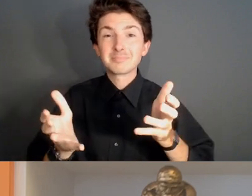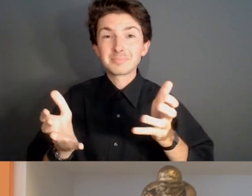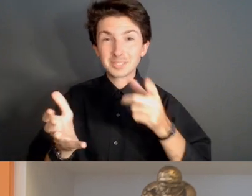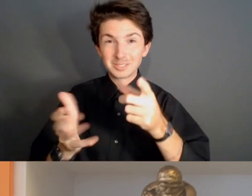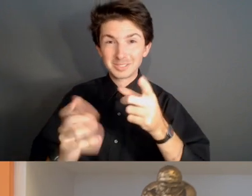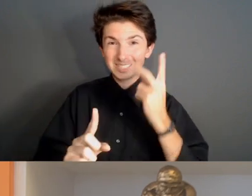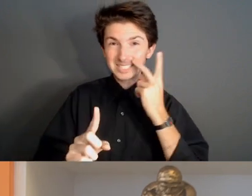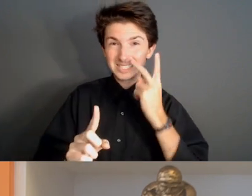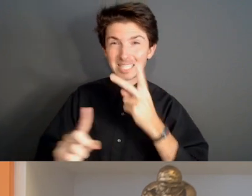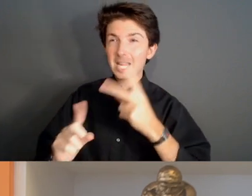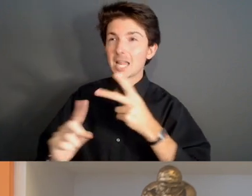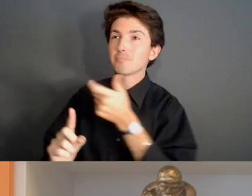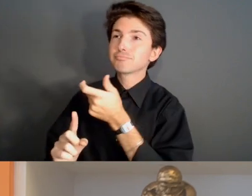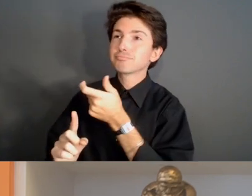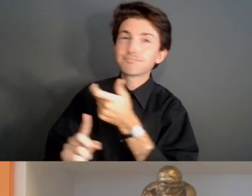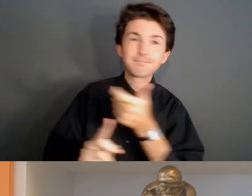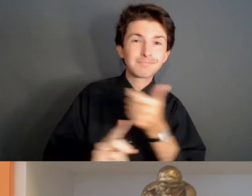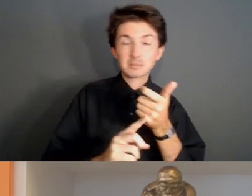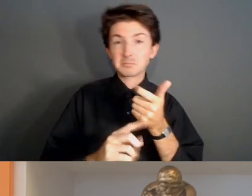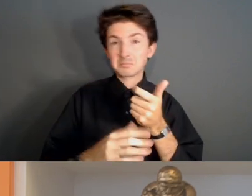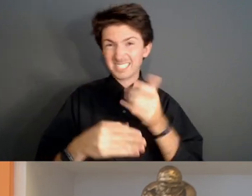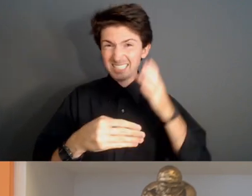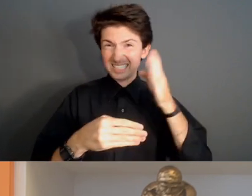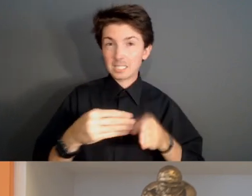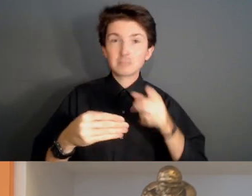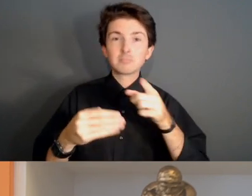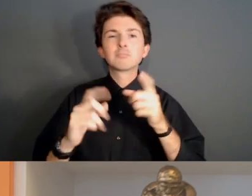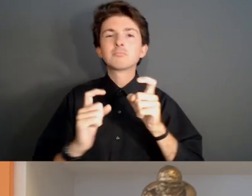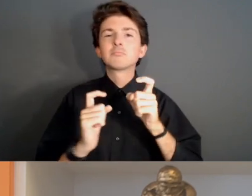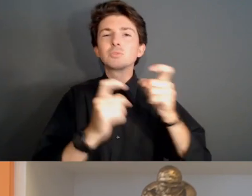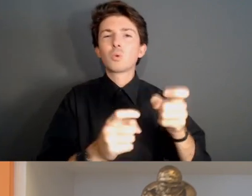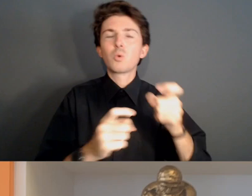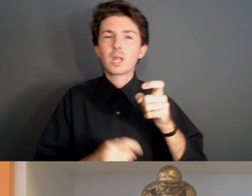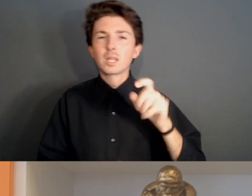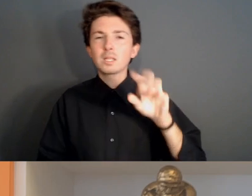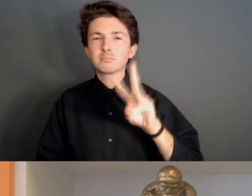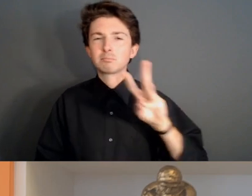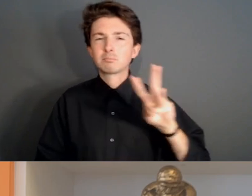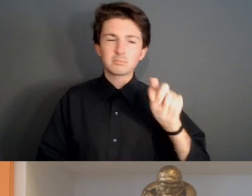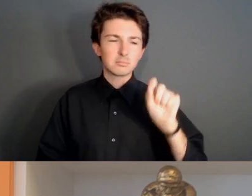your support for RespectAbility by donating online at